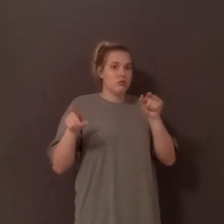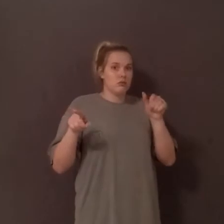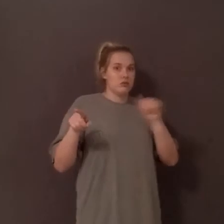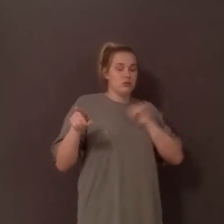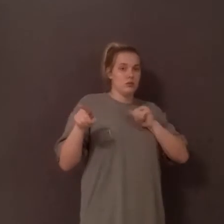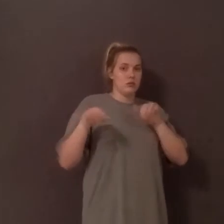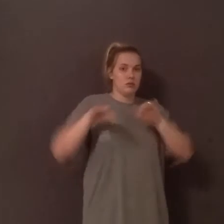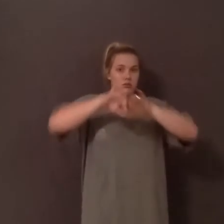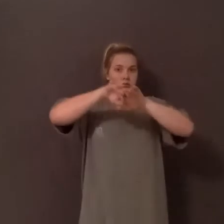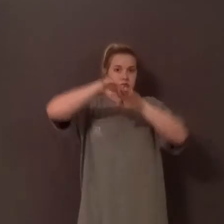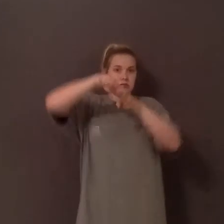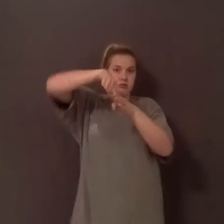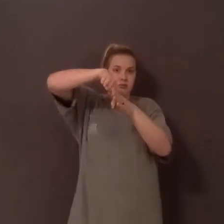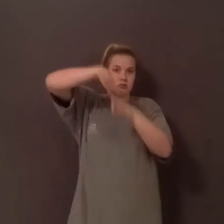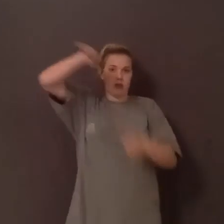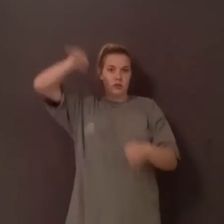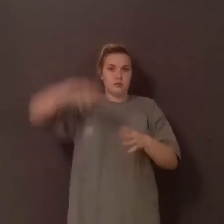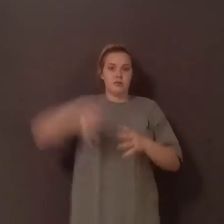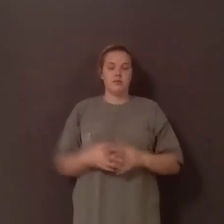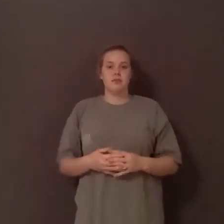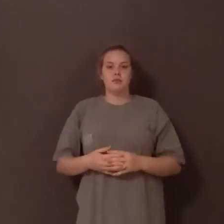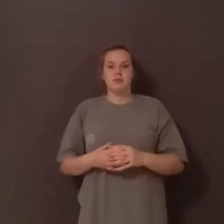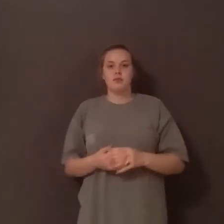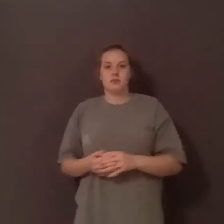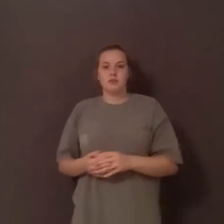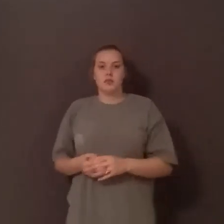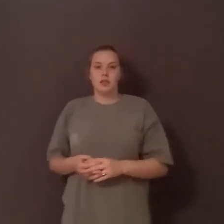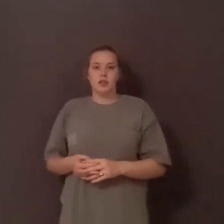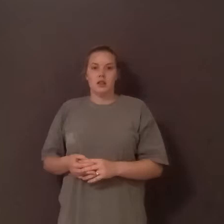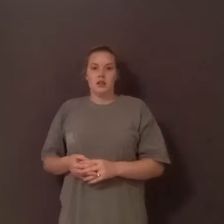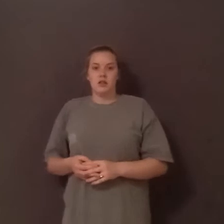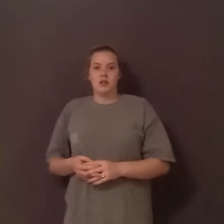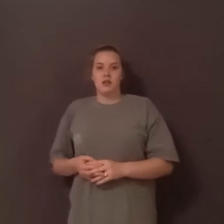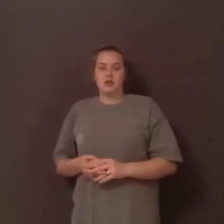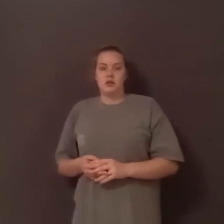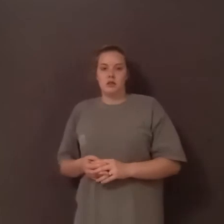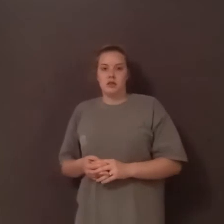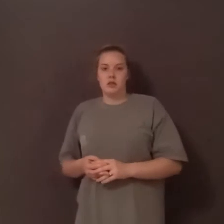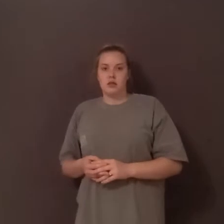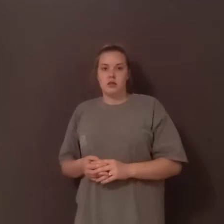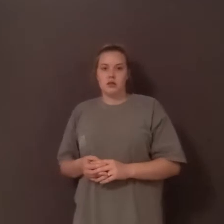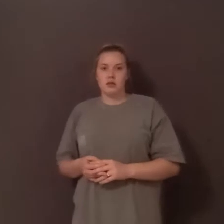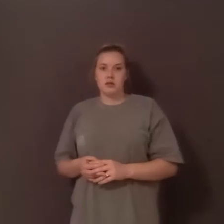Okay. Hi, Chris. How are you doing? Hi, my name's Chris Garrett.